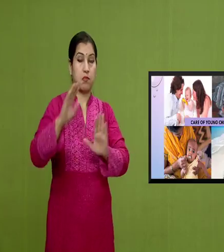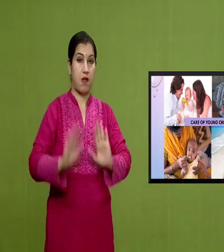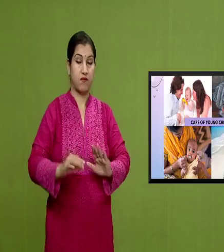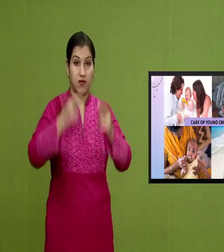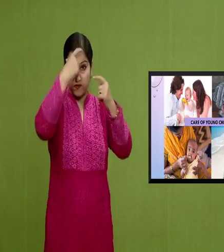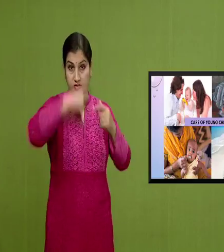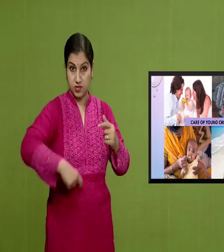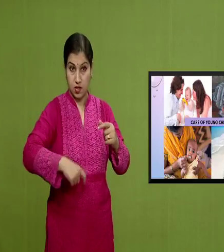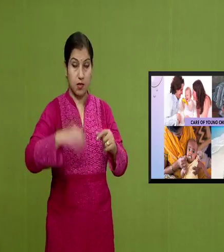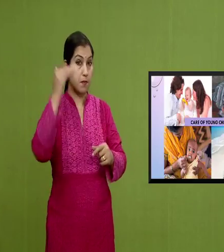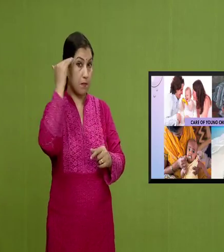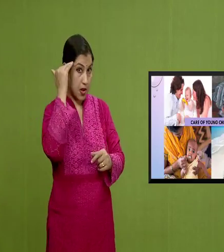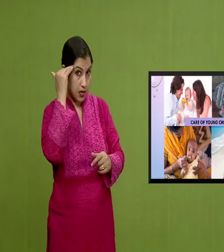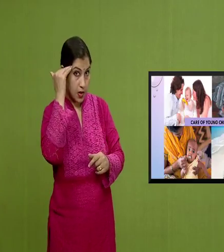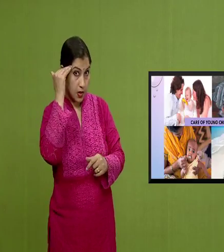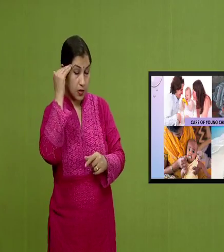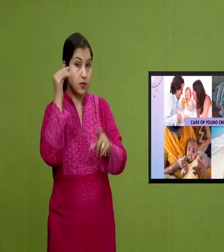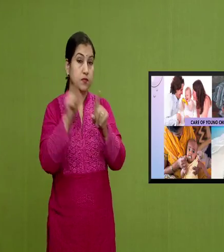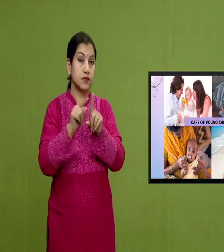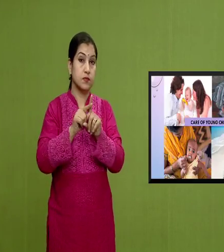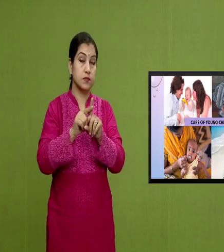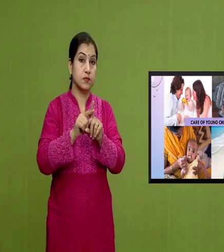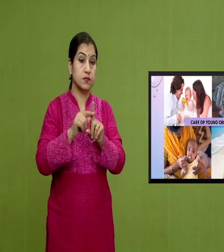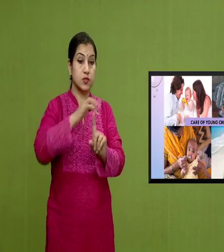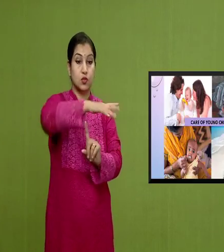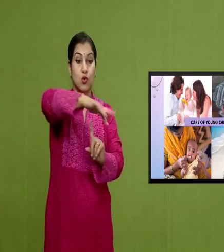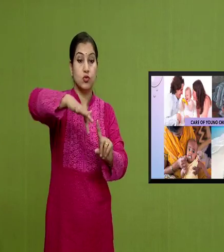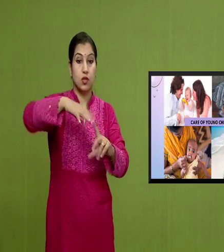physically, mentally, and socially.